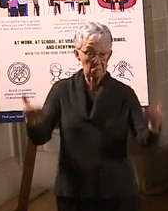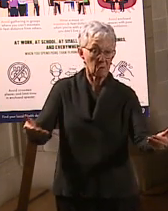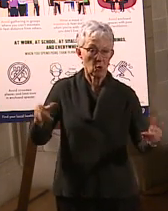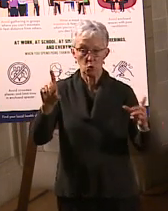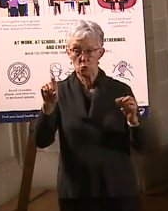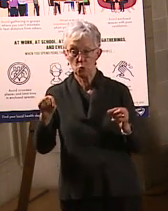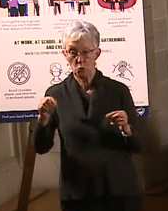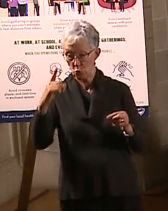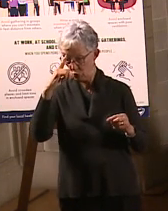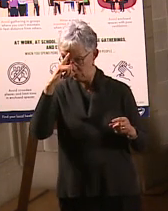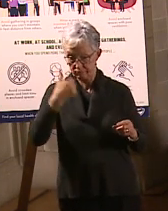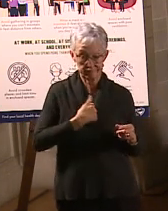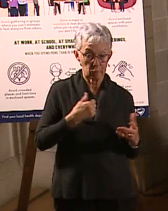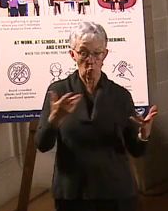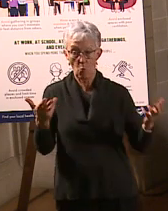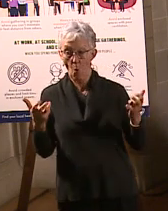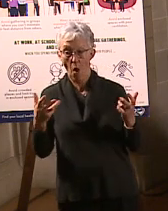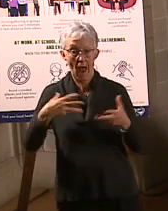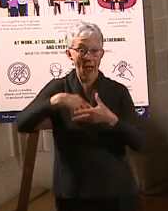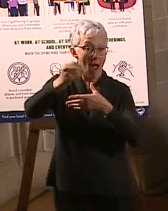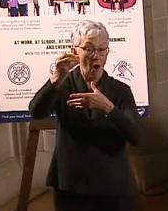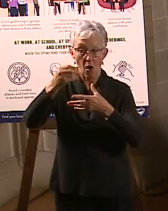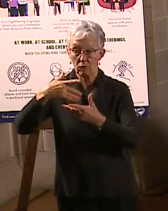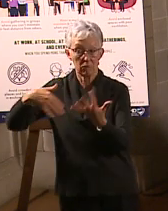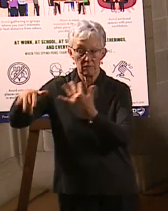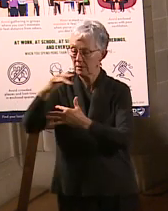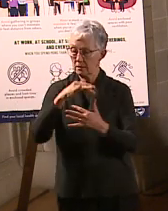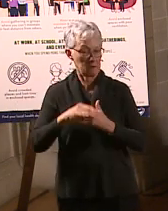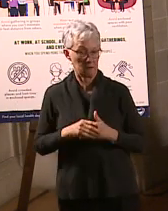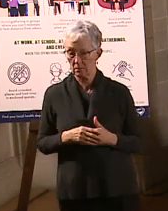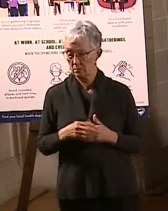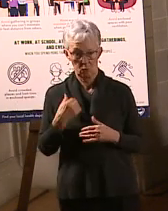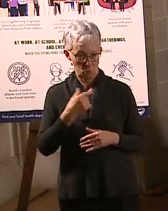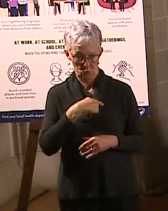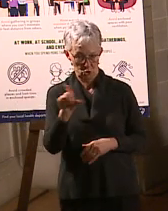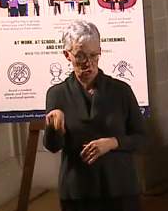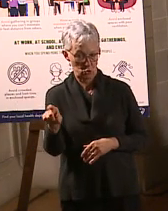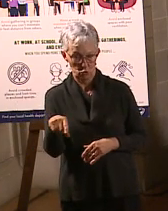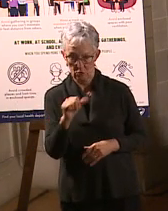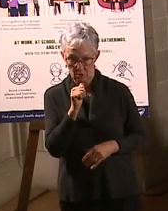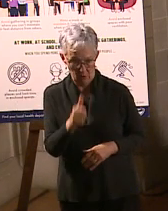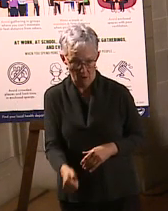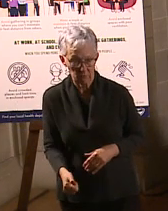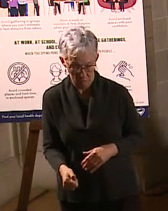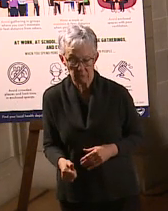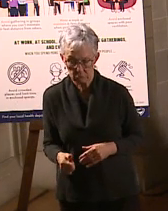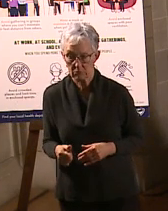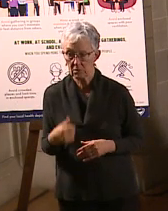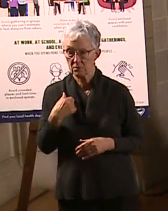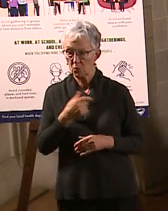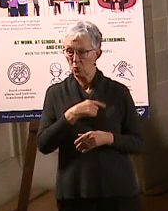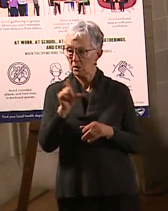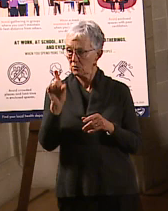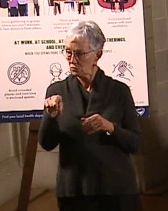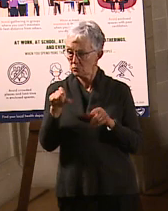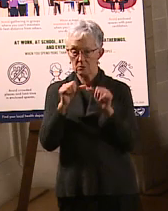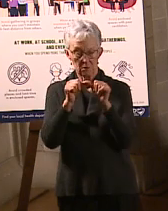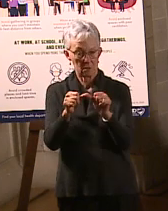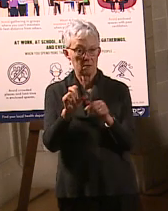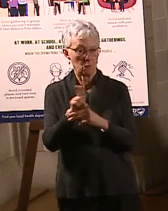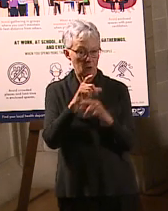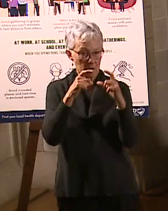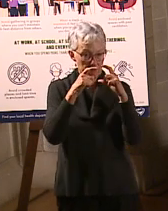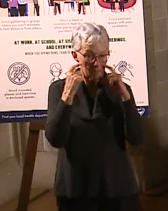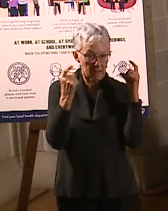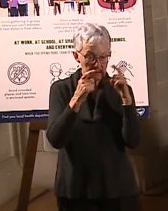to be able to get to this point. So even though our hospitalizations are down, we want to continue to make sure we're wearing that mask when you're going out, you're keeping